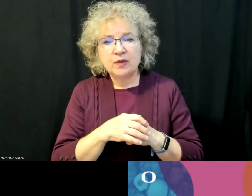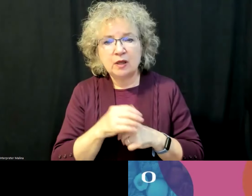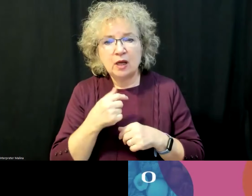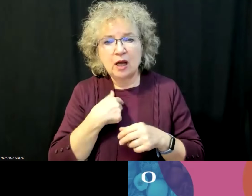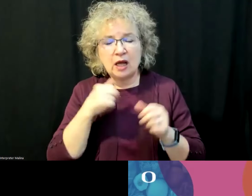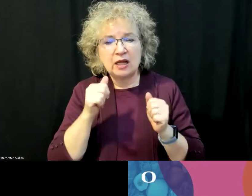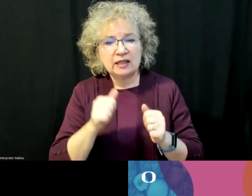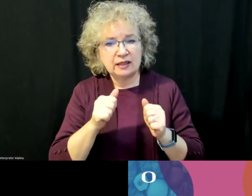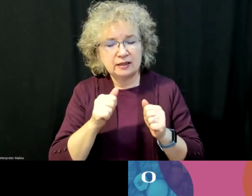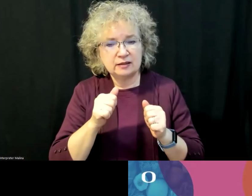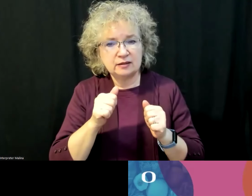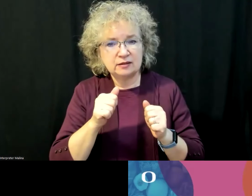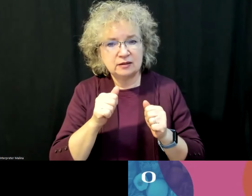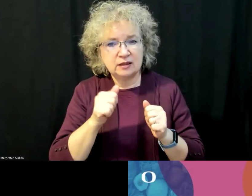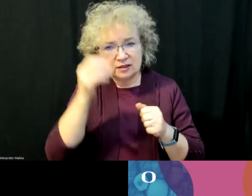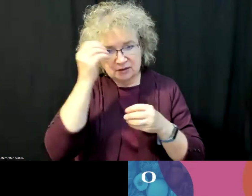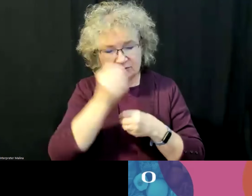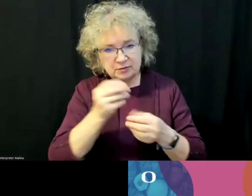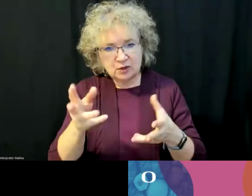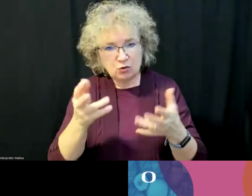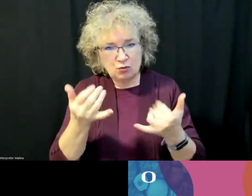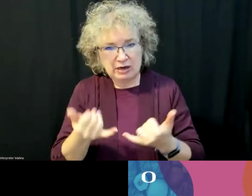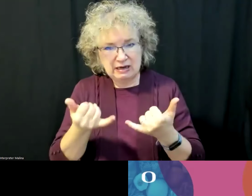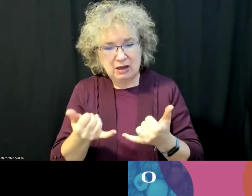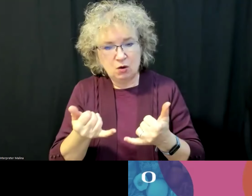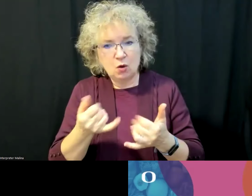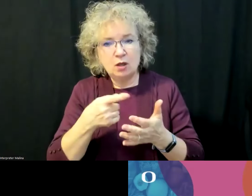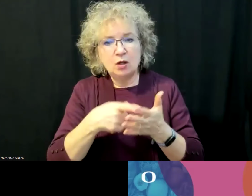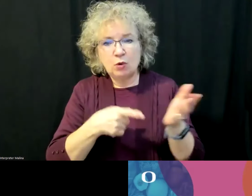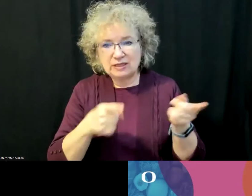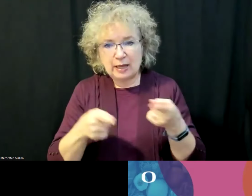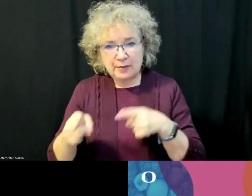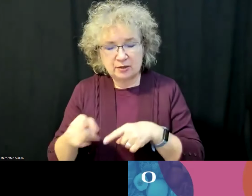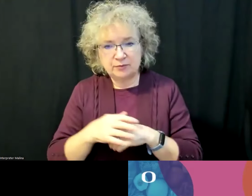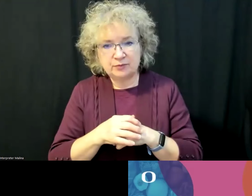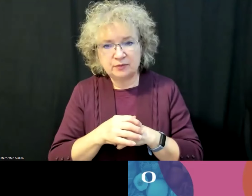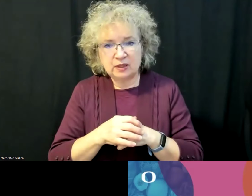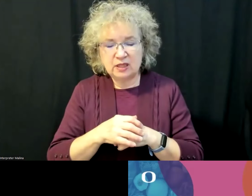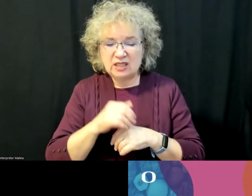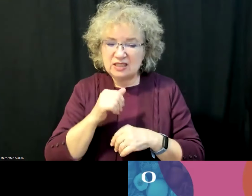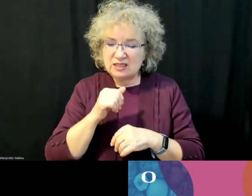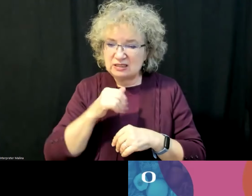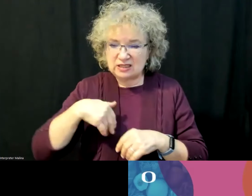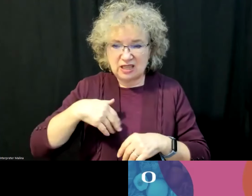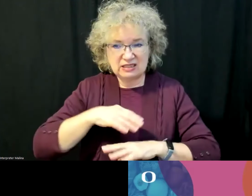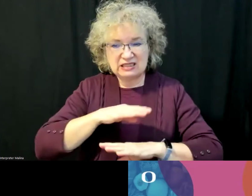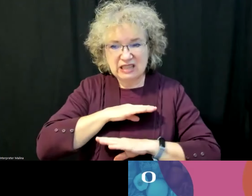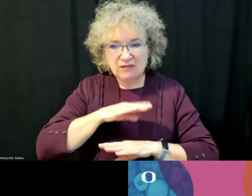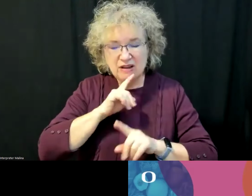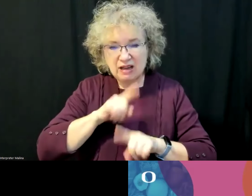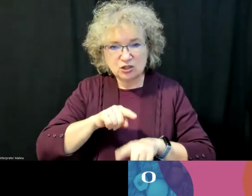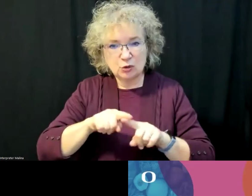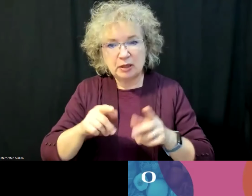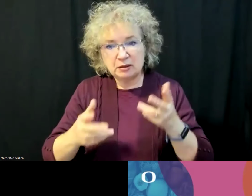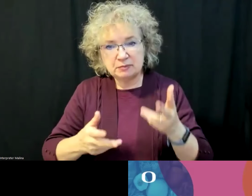only share with you sort of right this minute what, what is happening, and it's not very satisfying yet, but there are